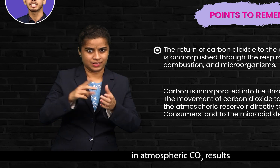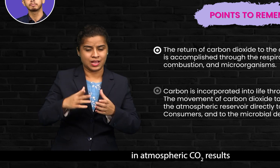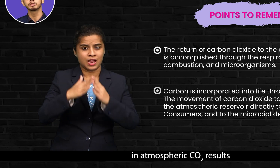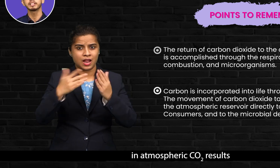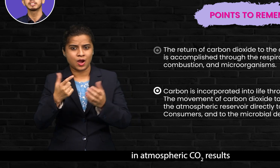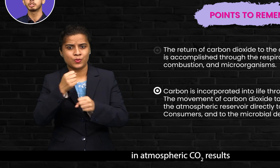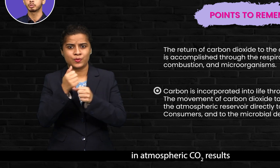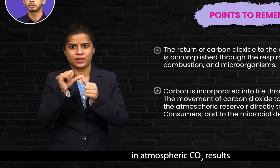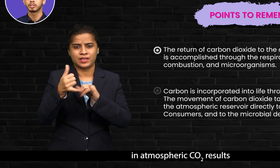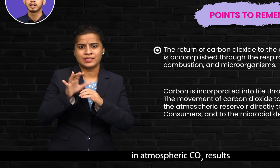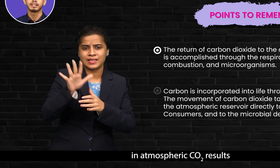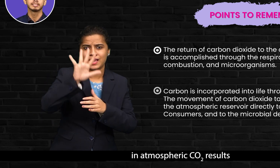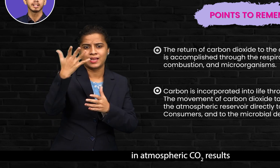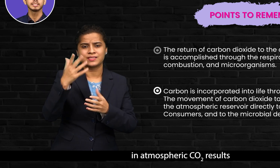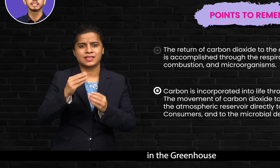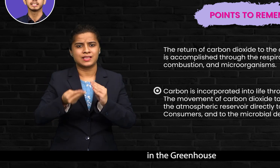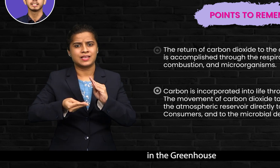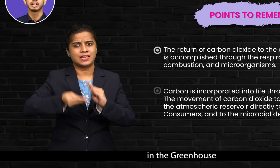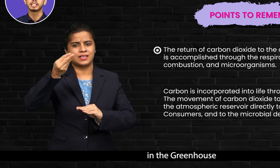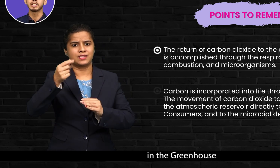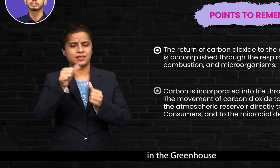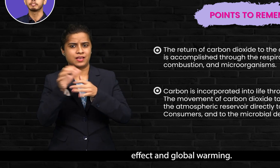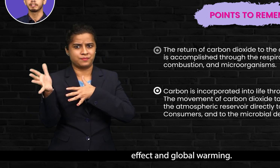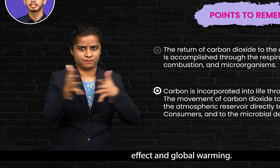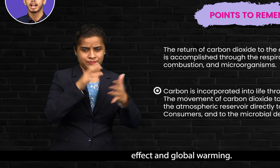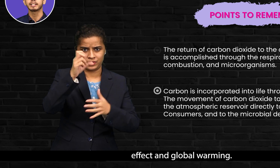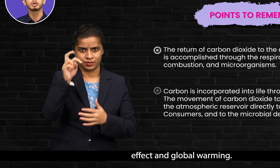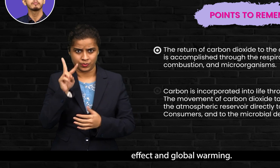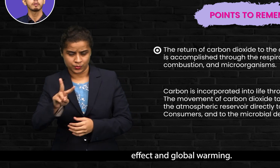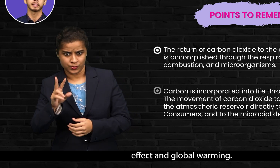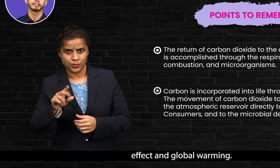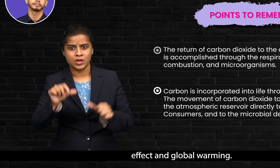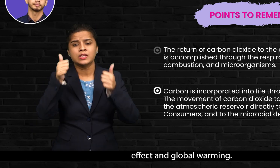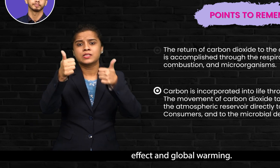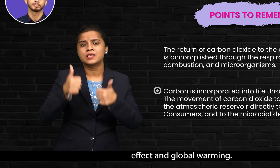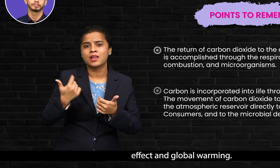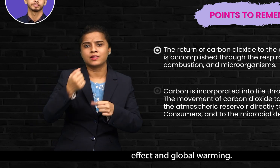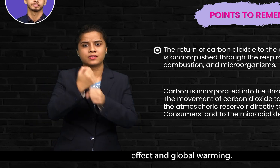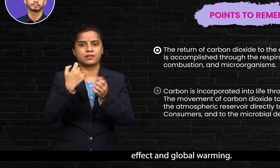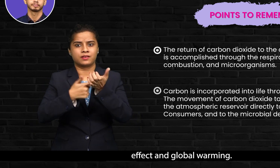increase in atmospheric CO2 results in the greenhouse effect and global warming.